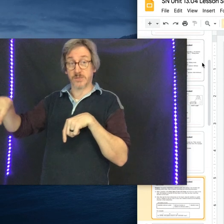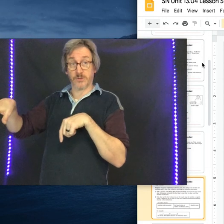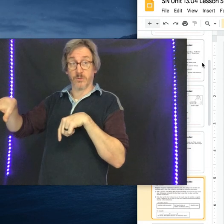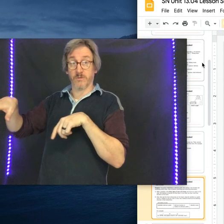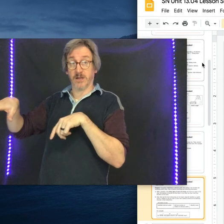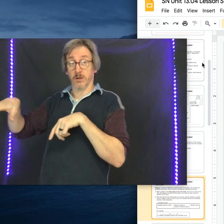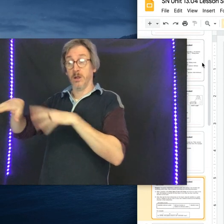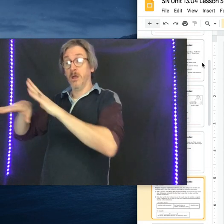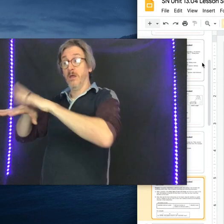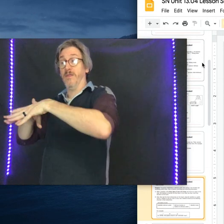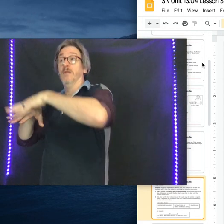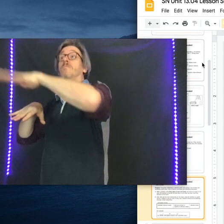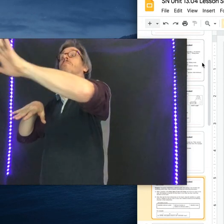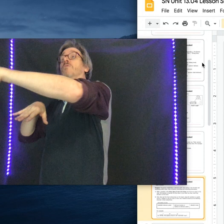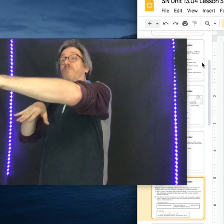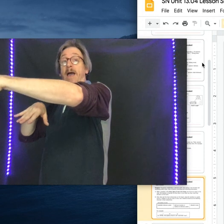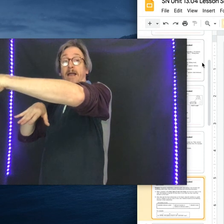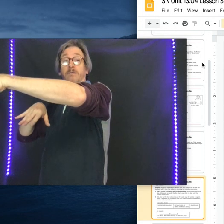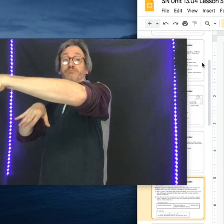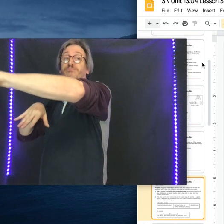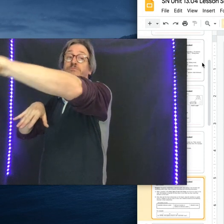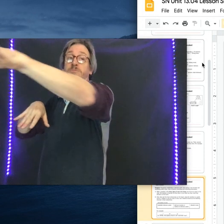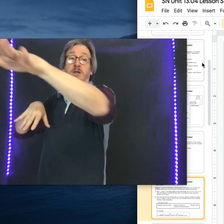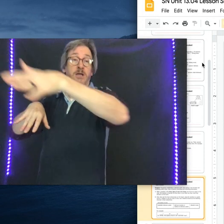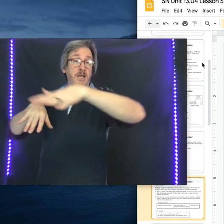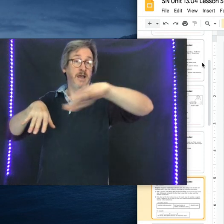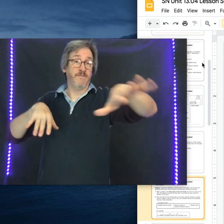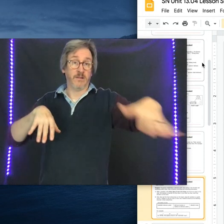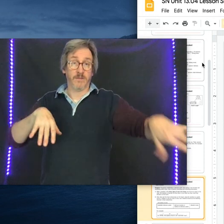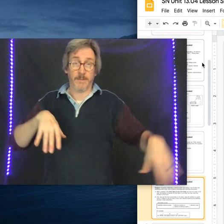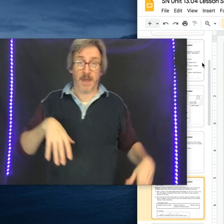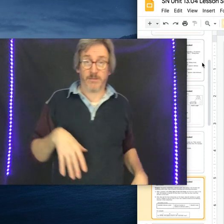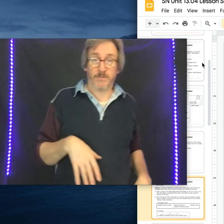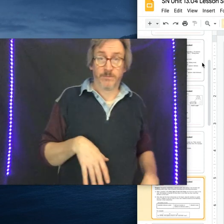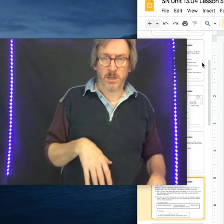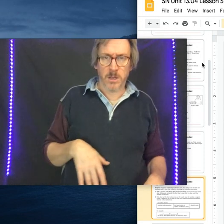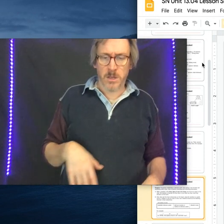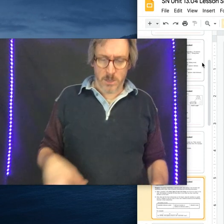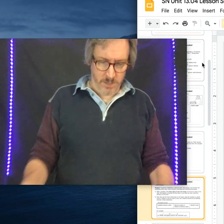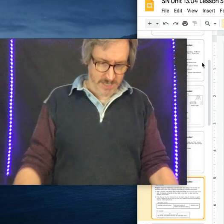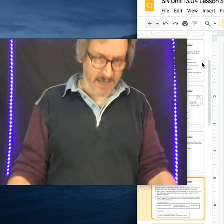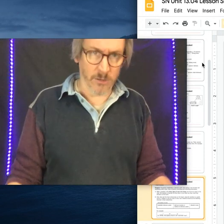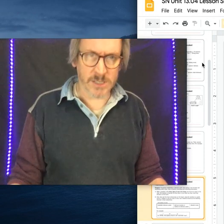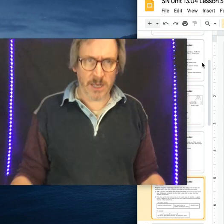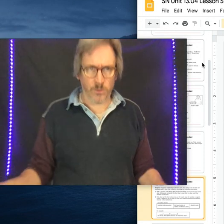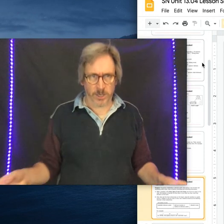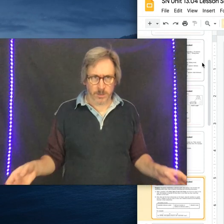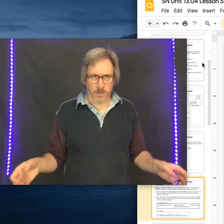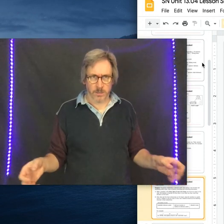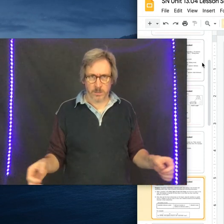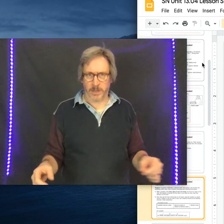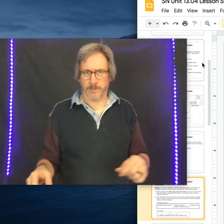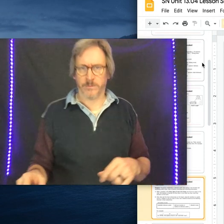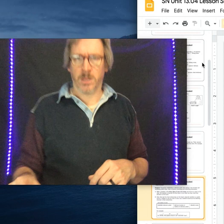maybe there's a third one over here, then move back and follow that path. This angle is kind of